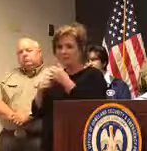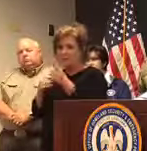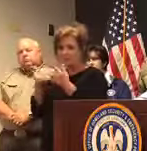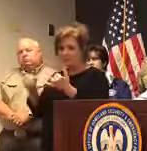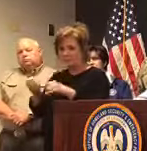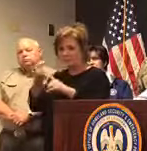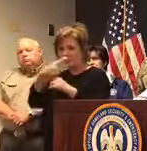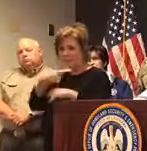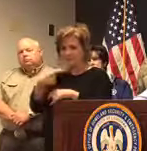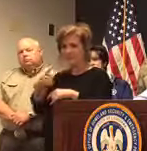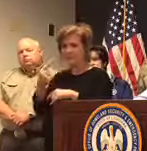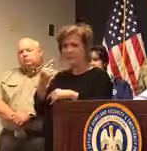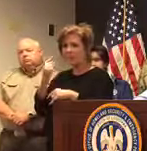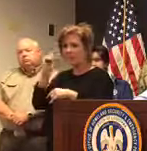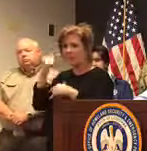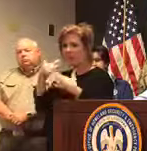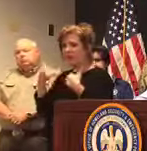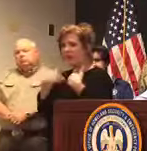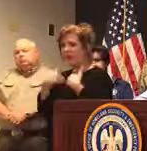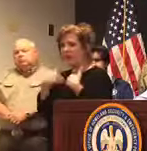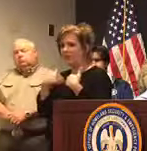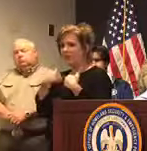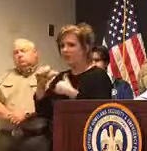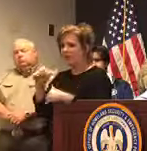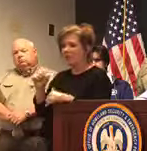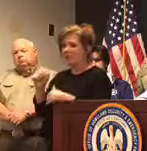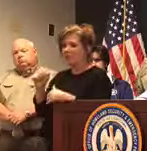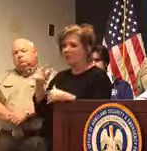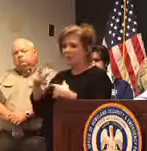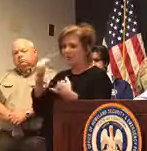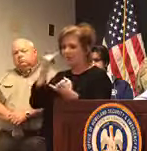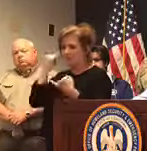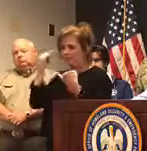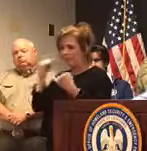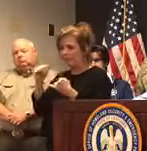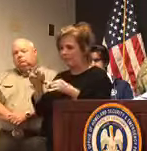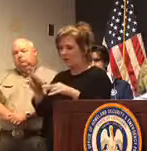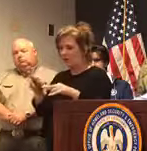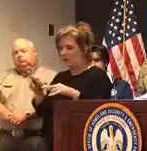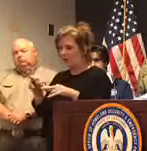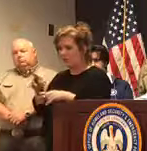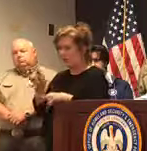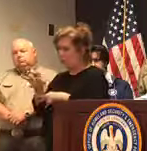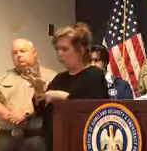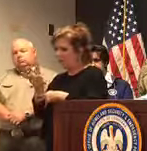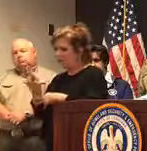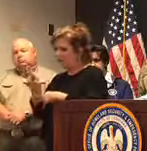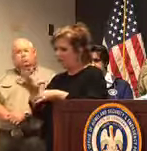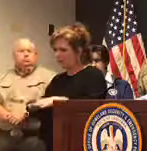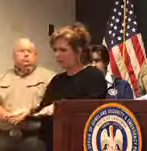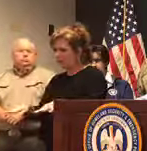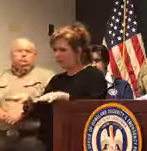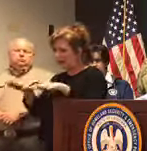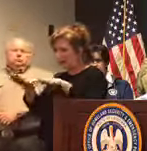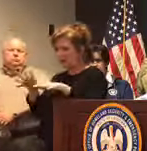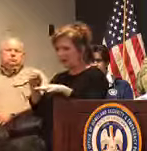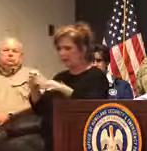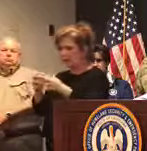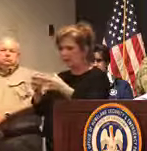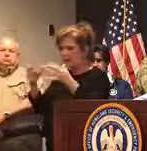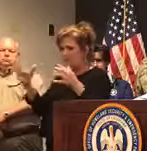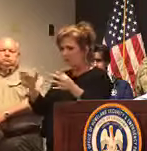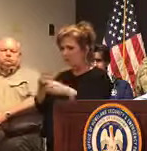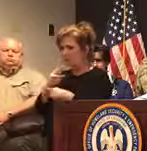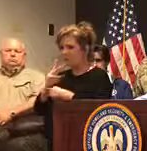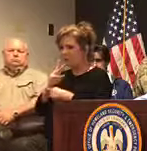Governor, have the scenarios been run regarding the river rise and the amount of water? Have they been done at the